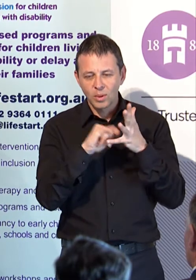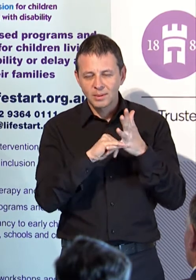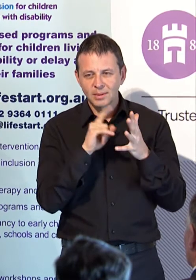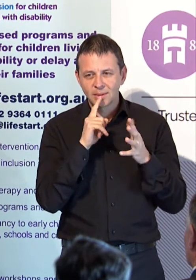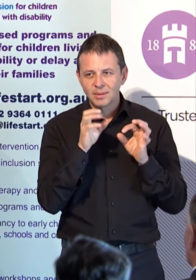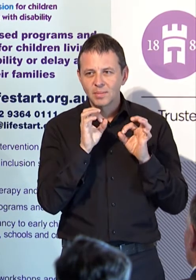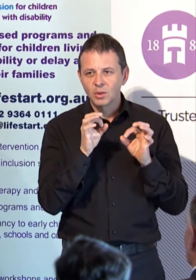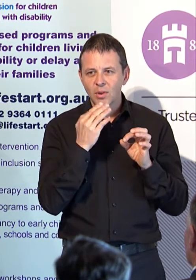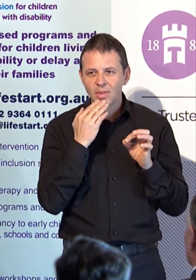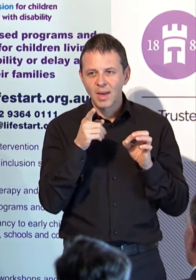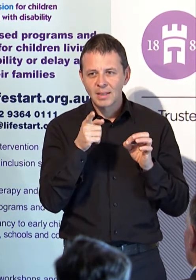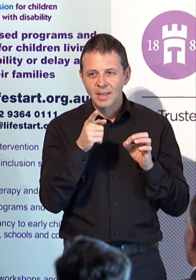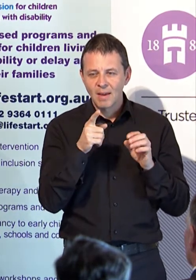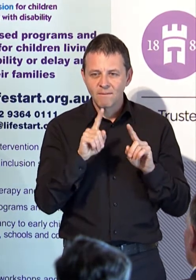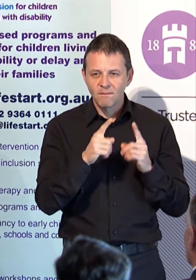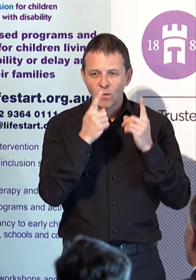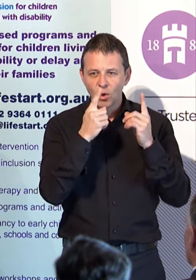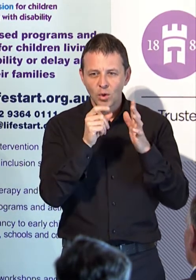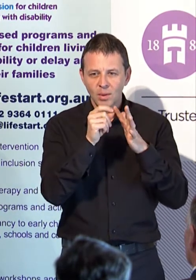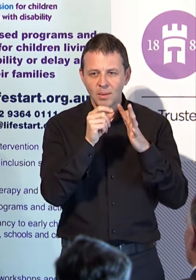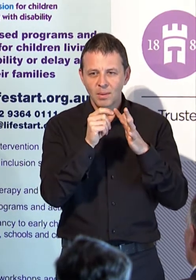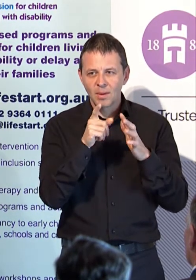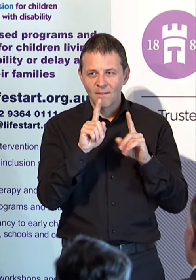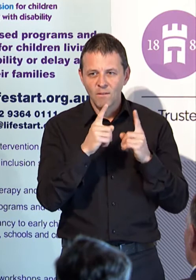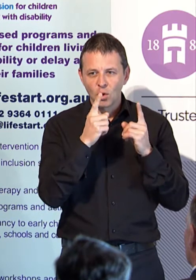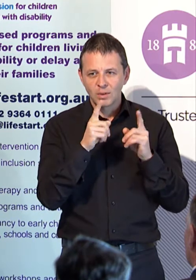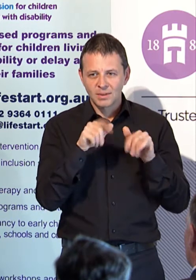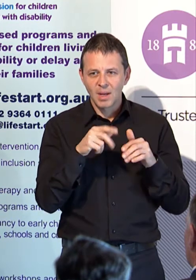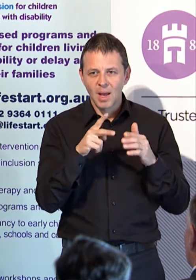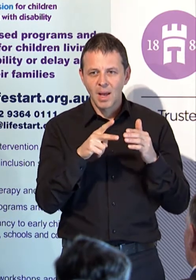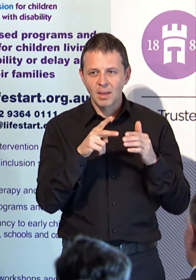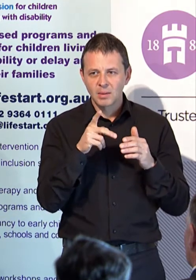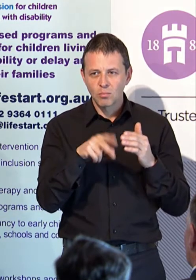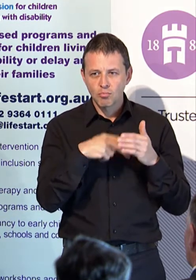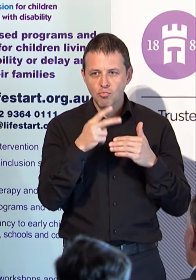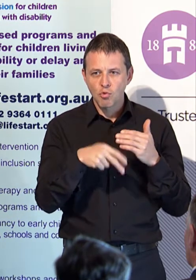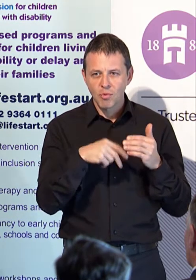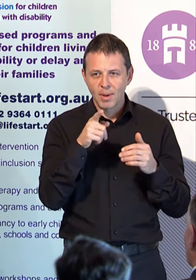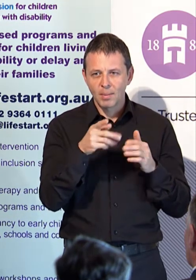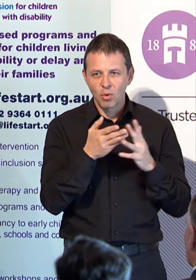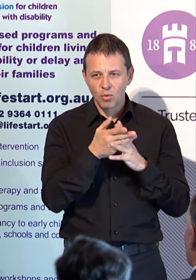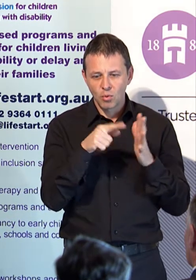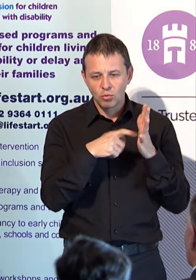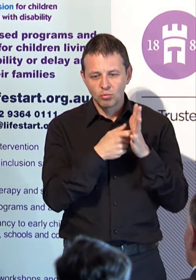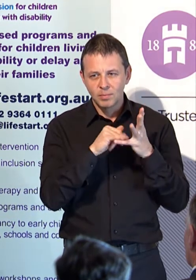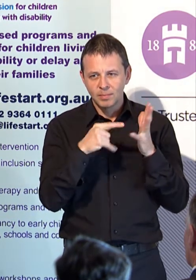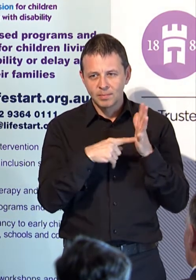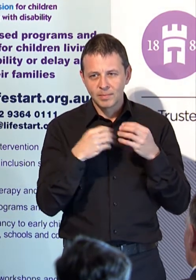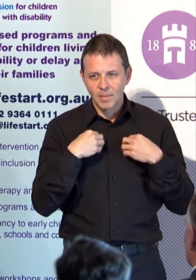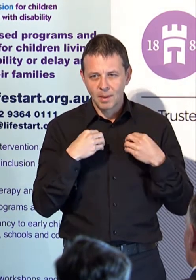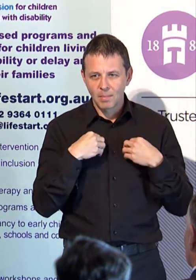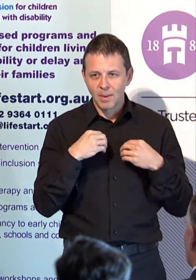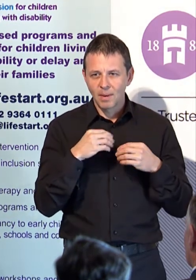who pioneered that program through the Trust Company for many years.